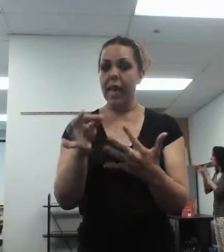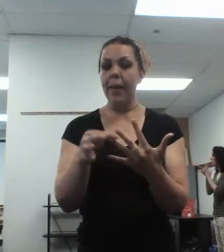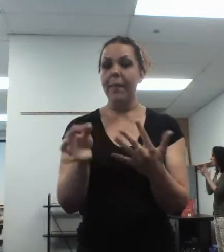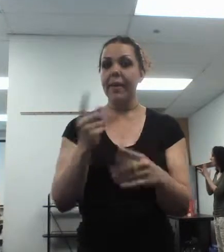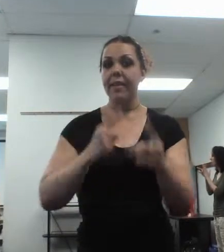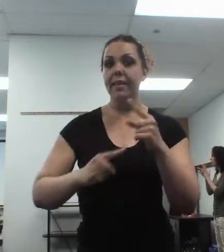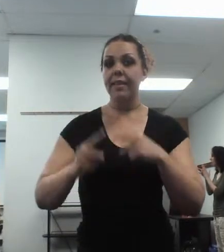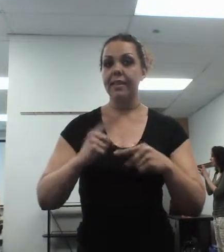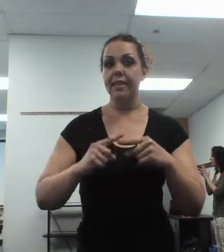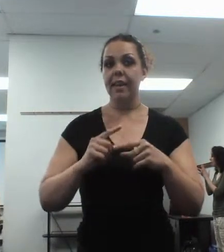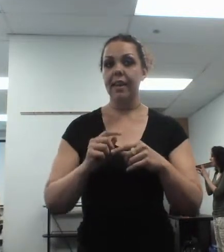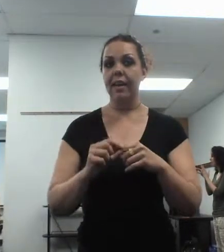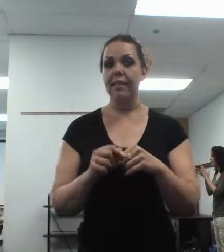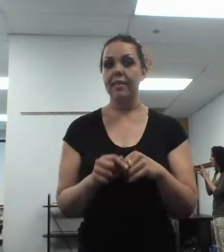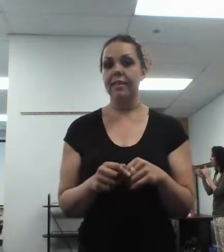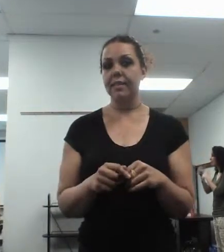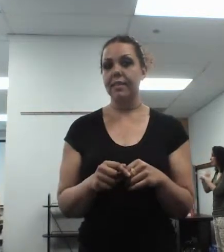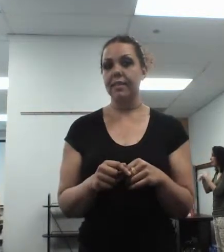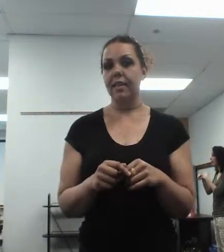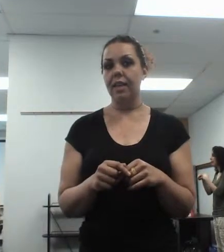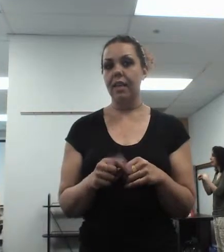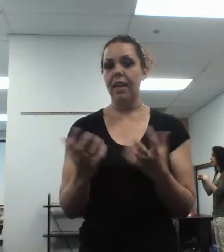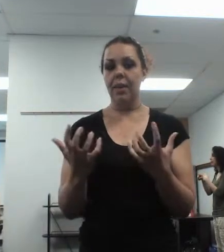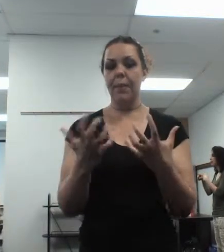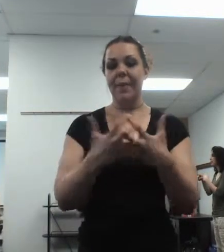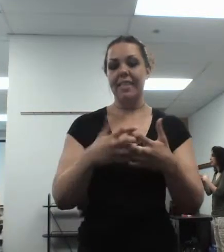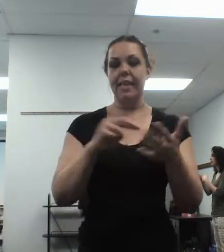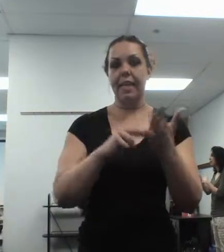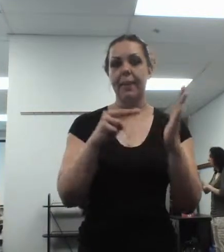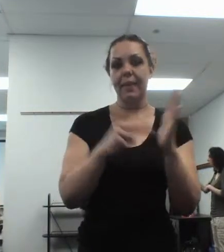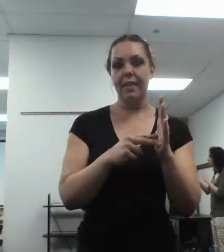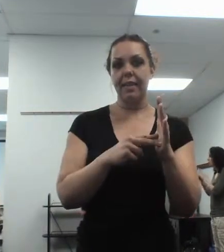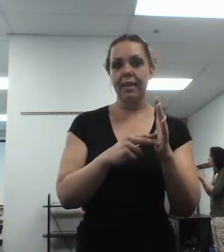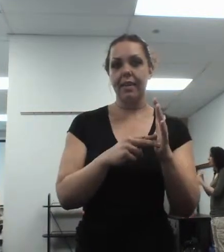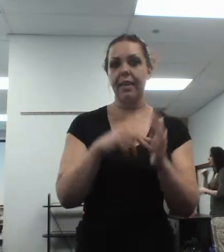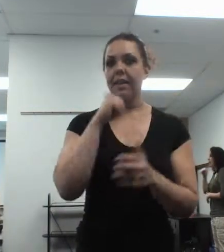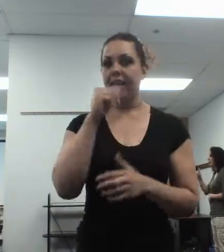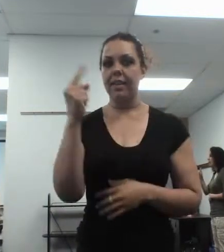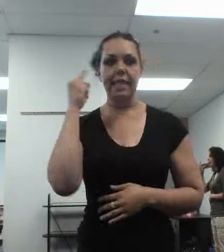the sound. So if I was to say,